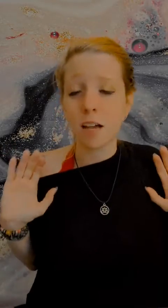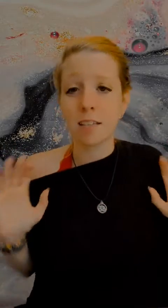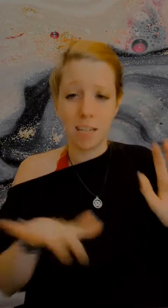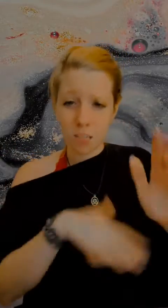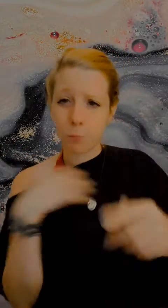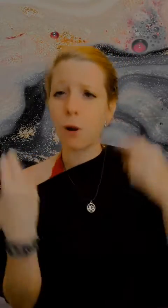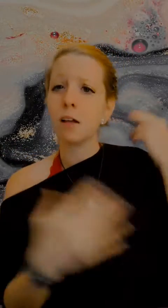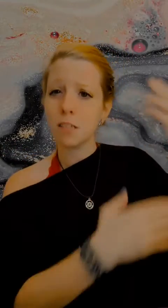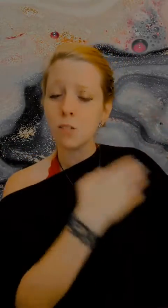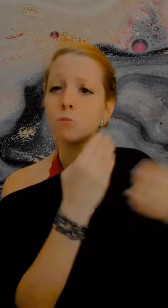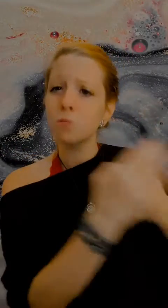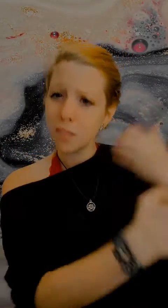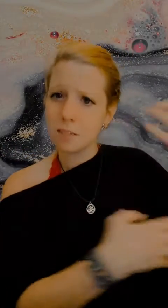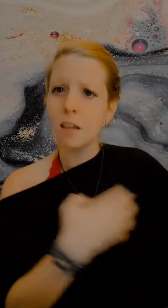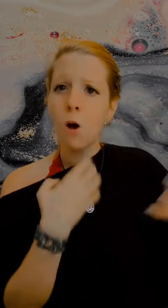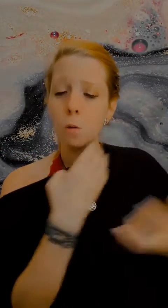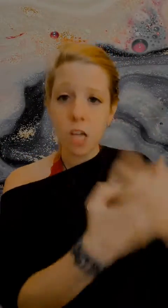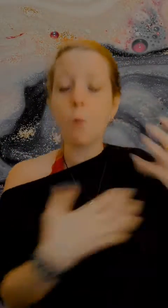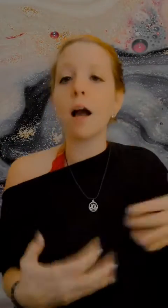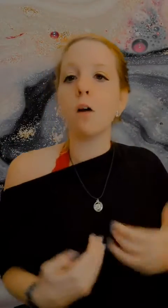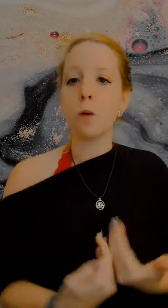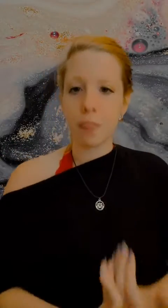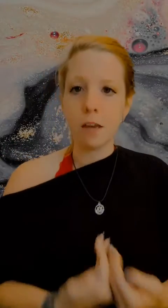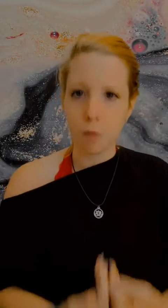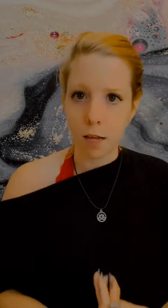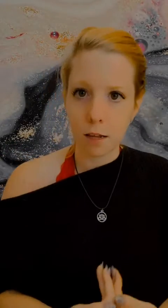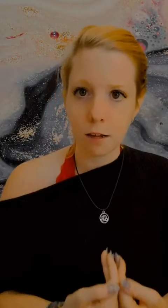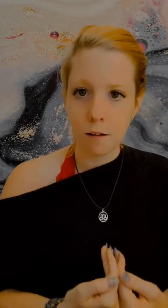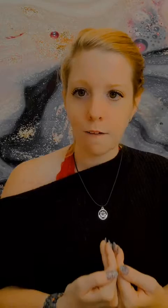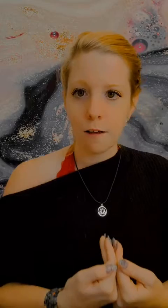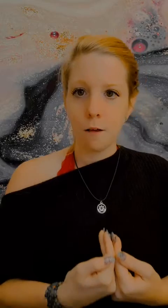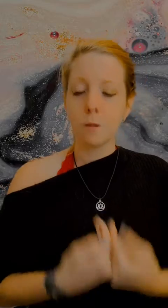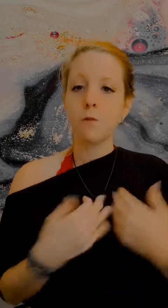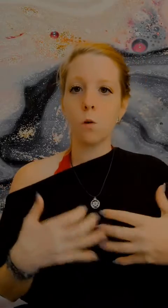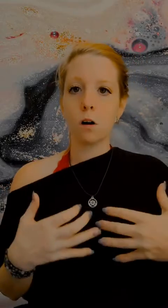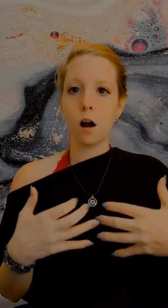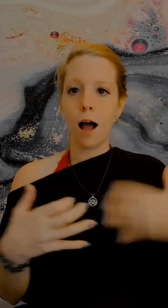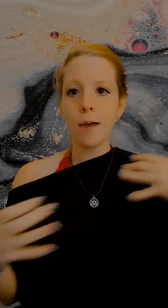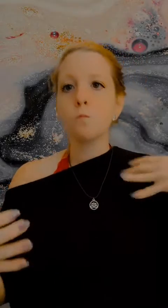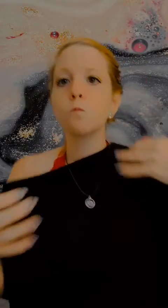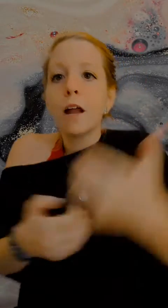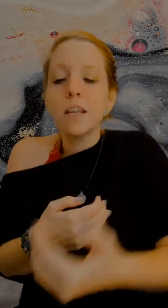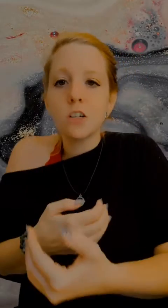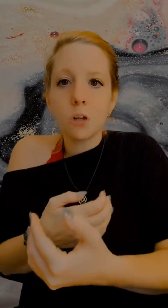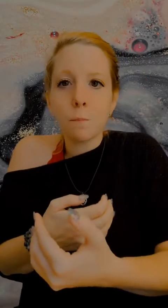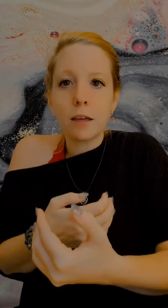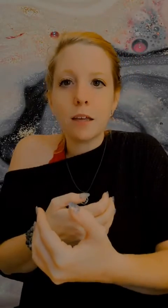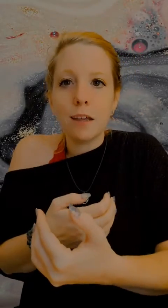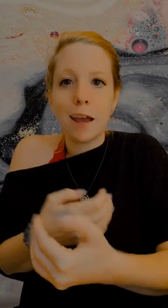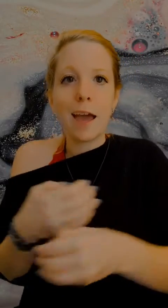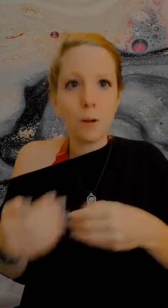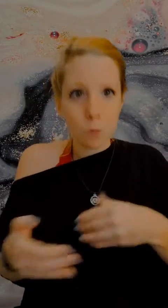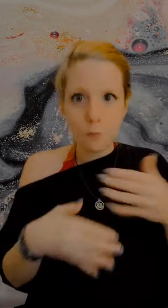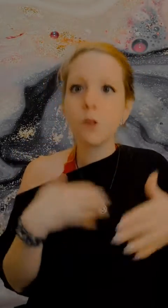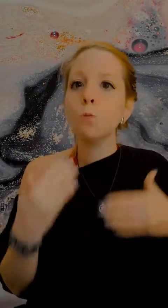I need to process through what's going on within me before I'm ready to jump back in. And it was a few